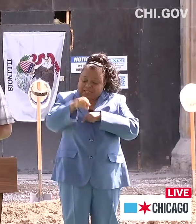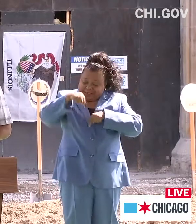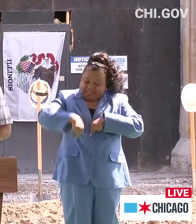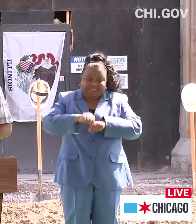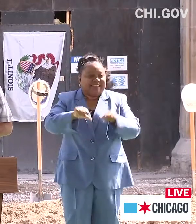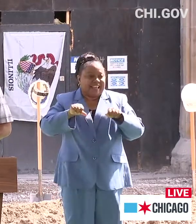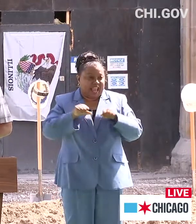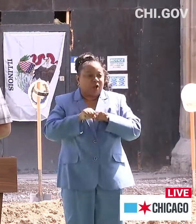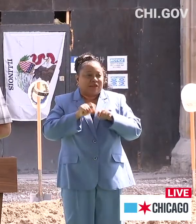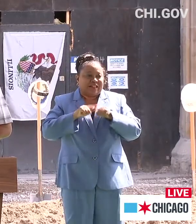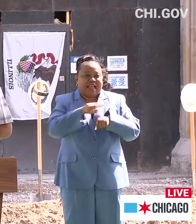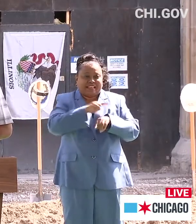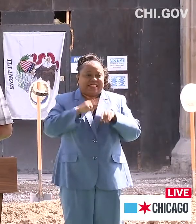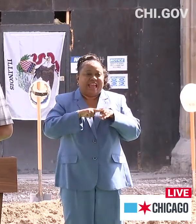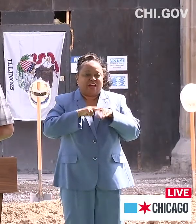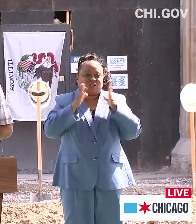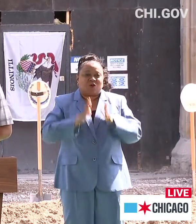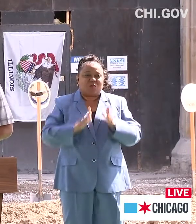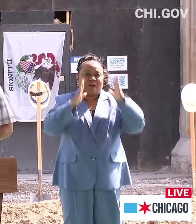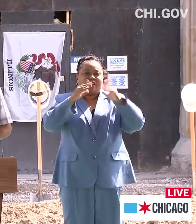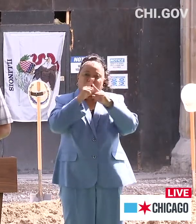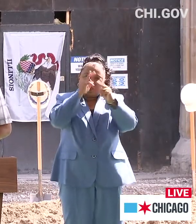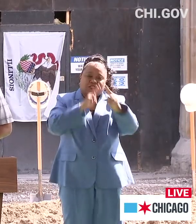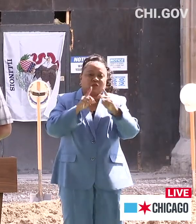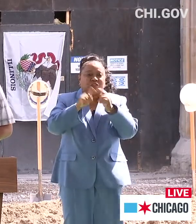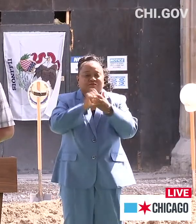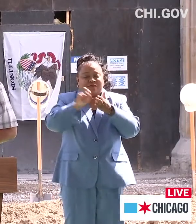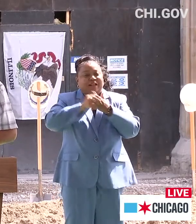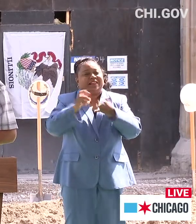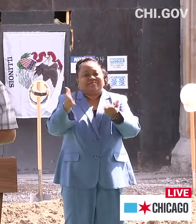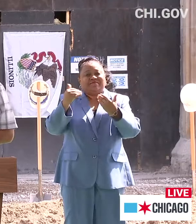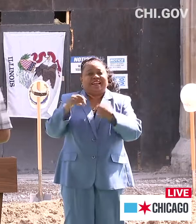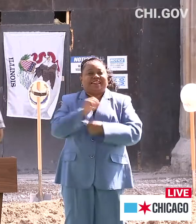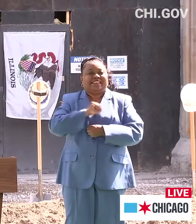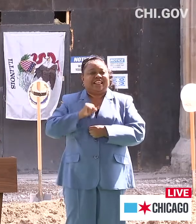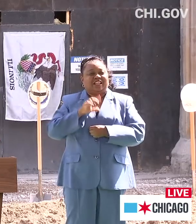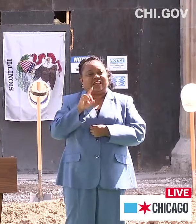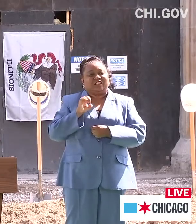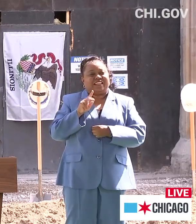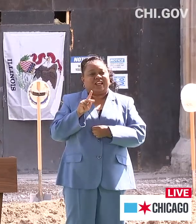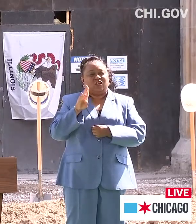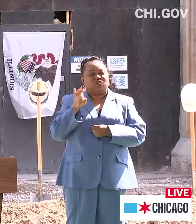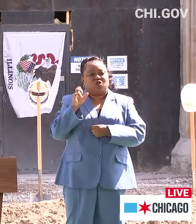this area as a national monument with the stroke of a pen. Let's give it up for Senator Dick Durbin.